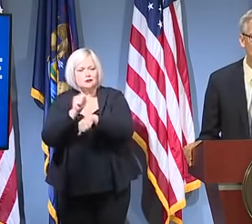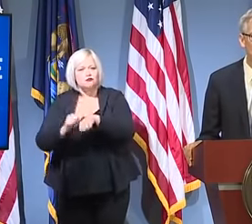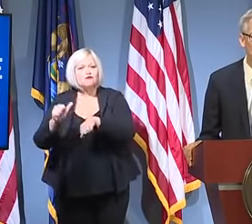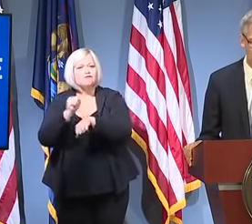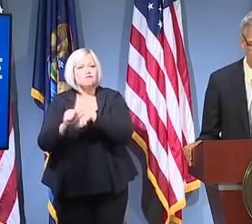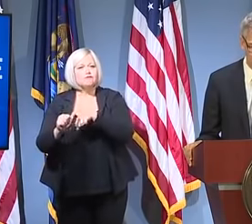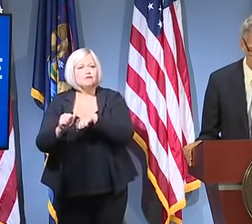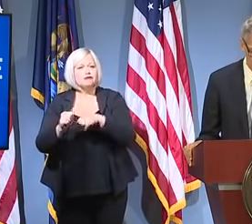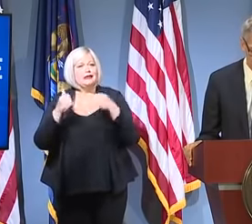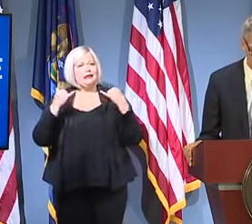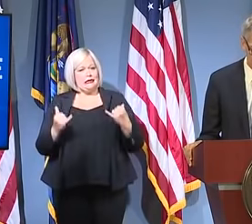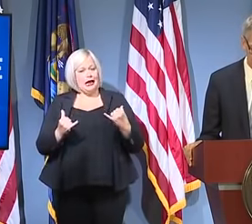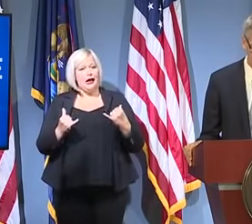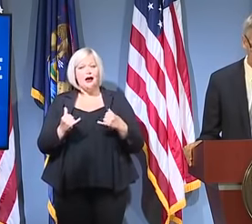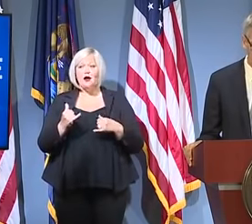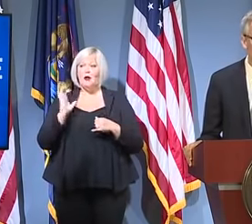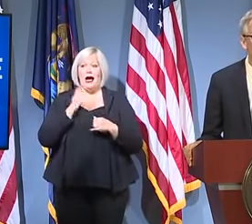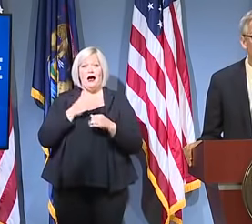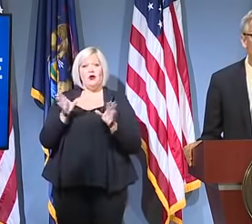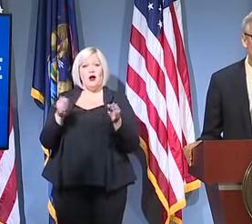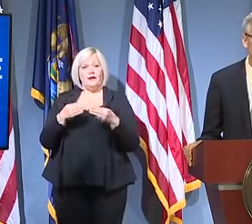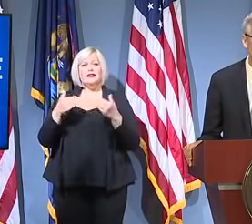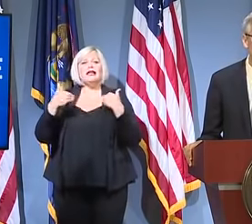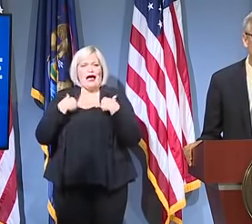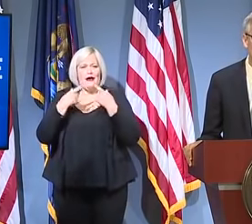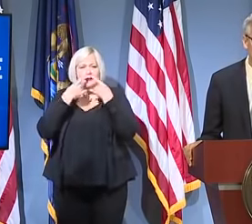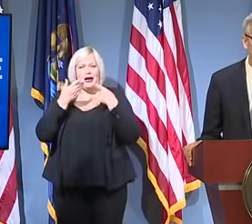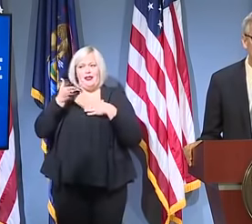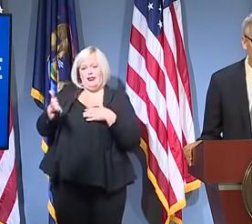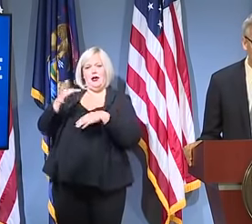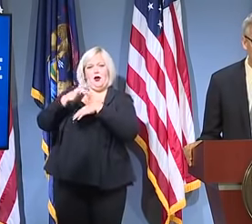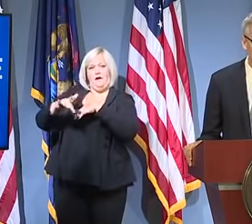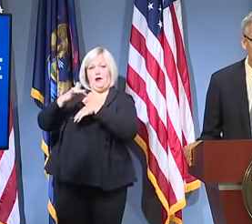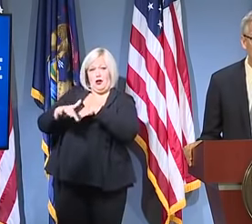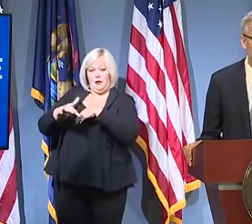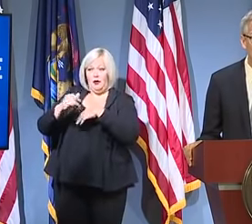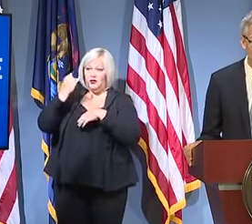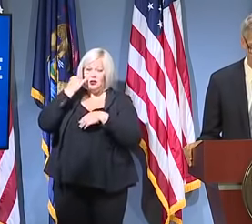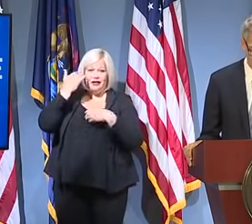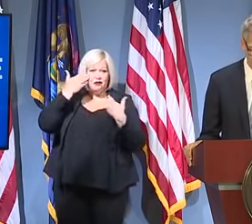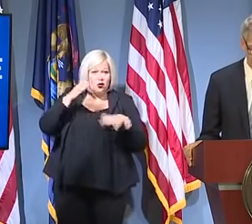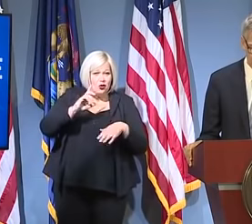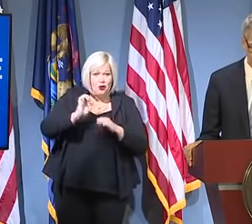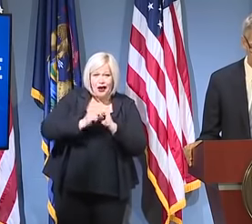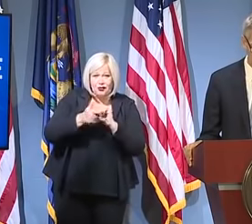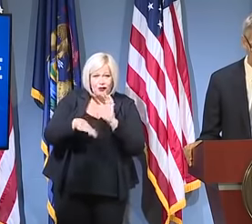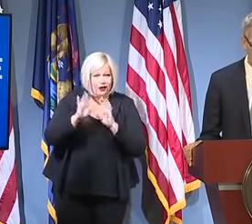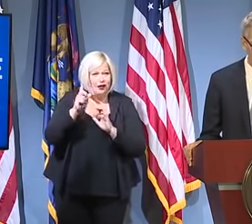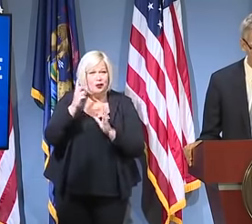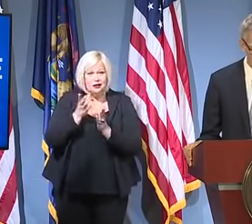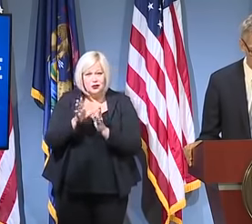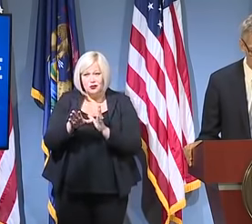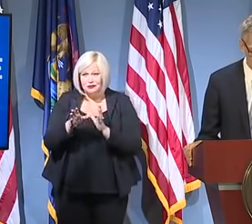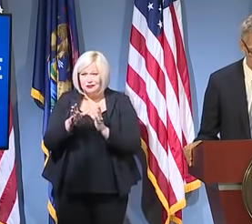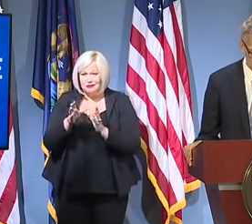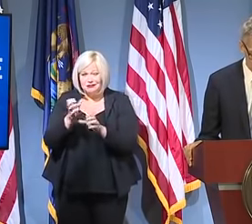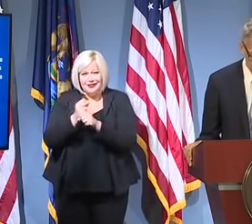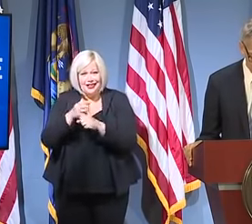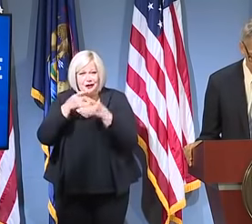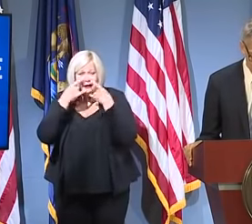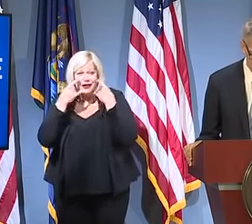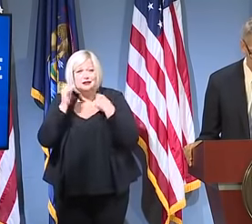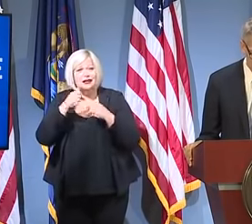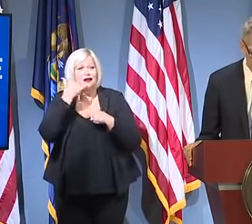our offices for folks who need them. As Governor Whitmer said, if you don't know where to find an office or find a mask, you can call the